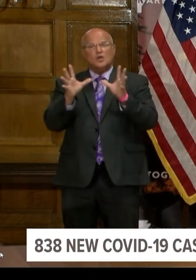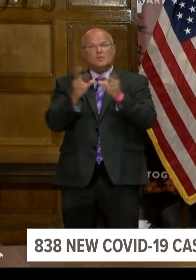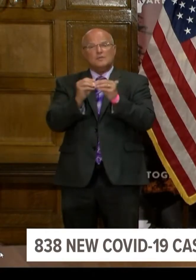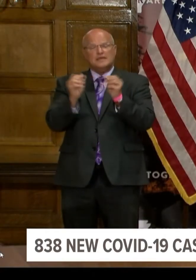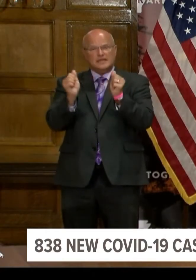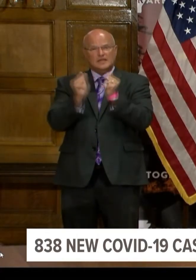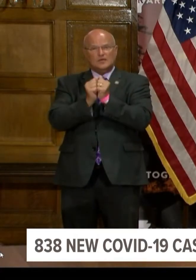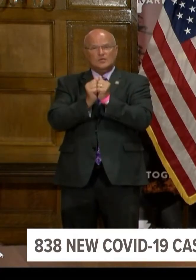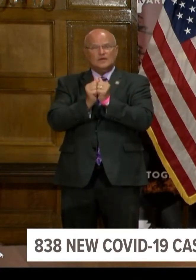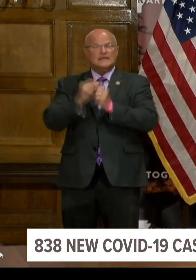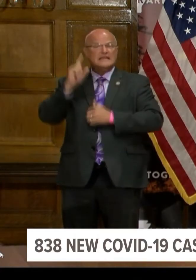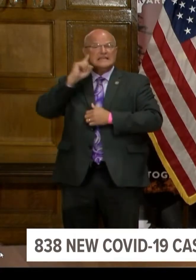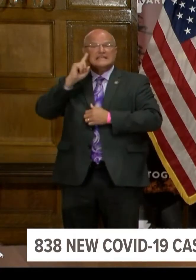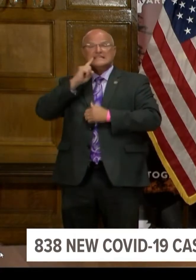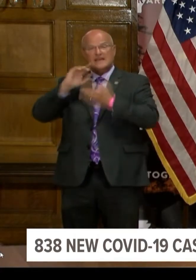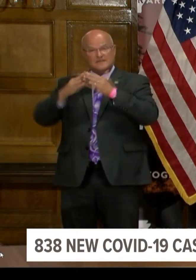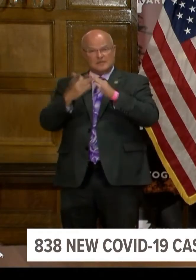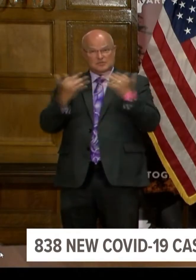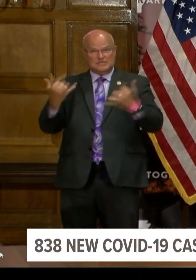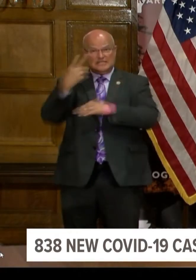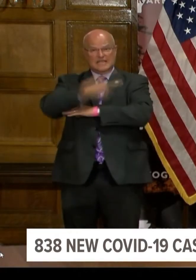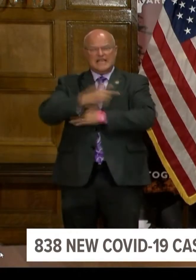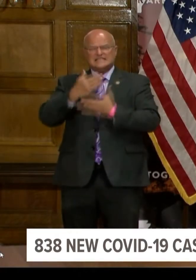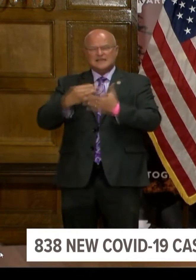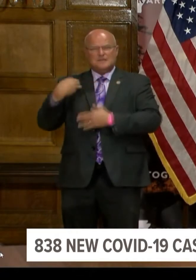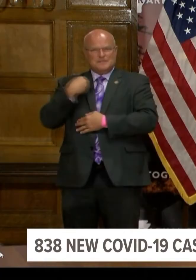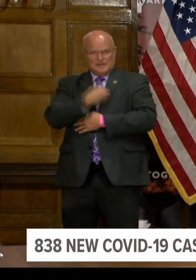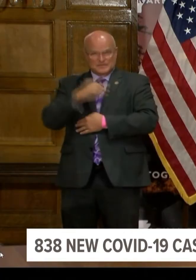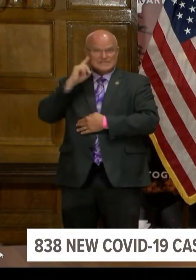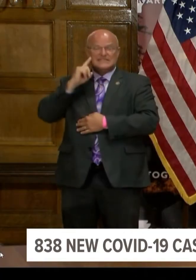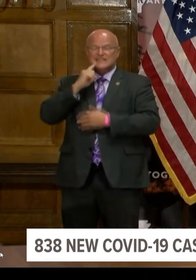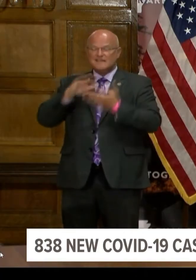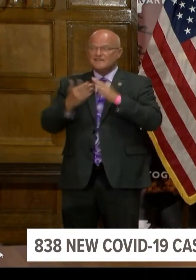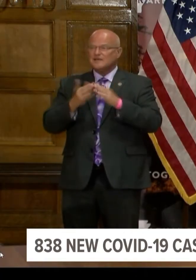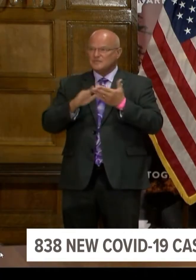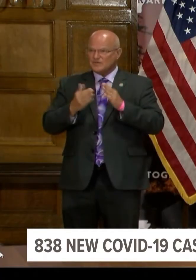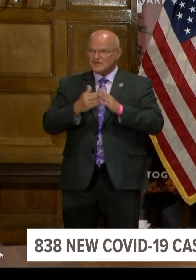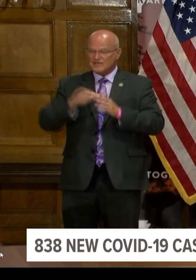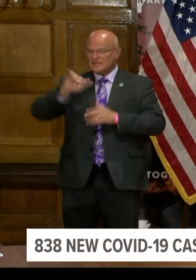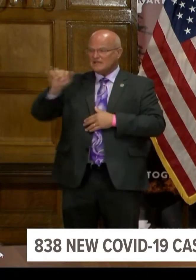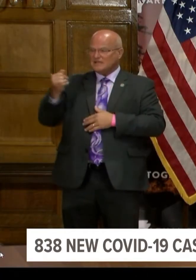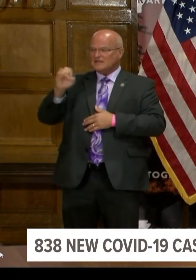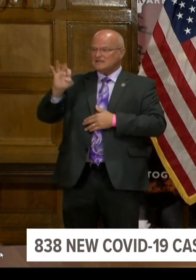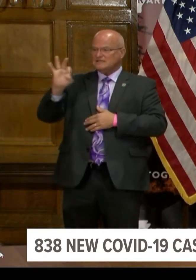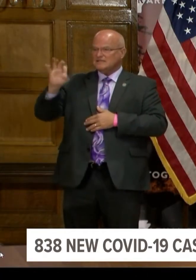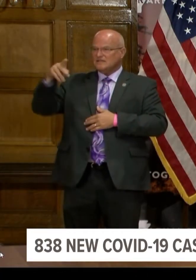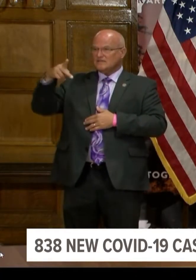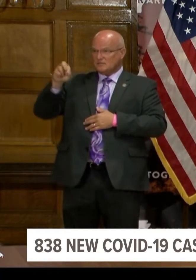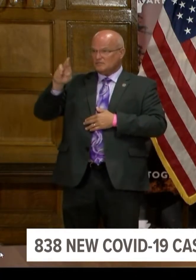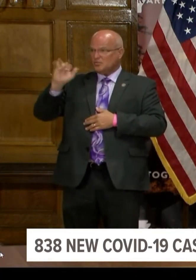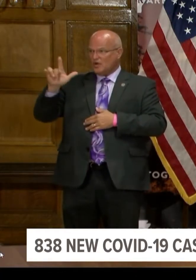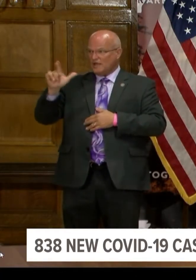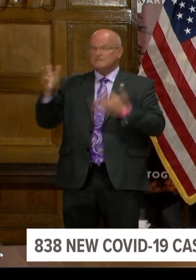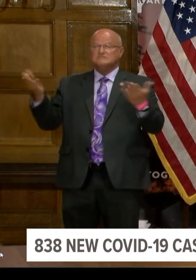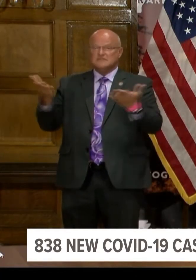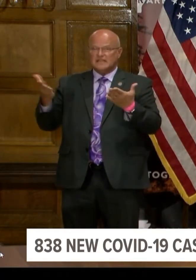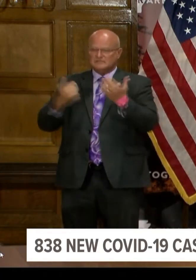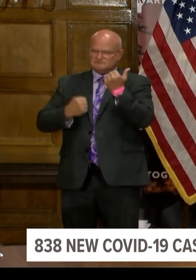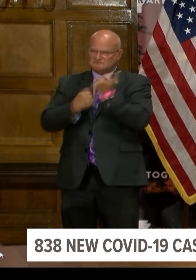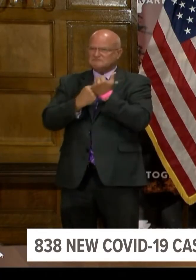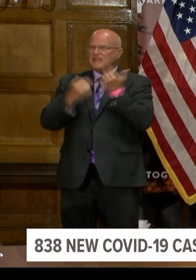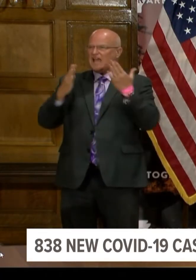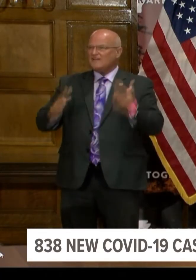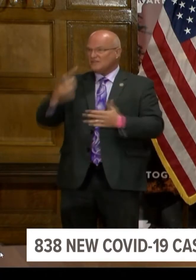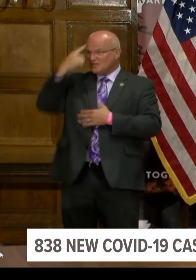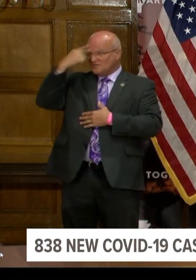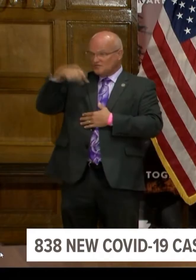the deaf community today, some members of the deaf community, and Jeff Prale is here, who was an advocate